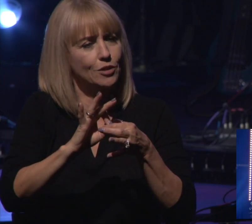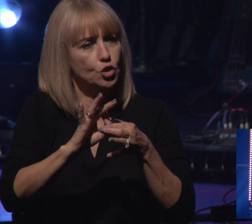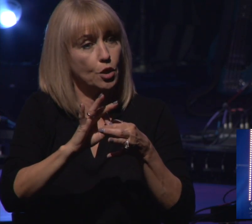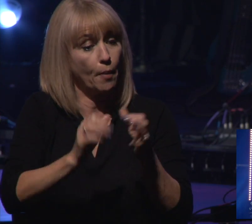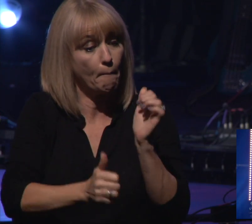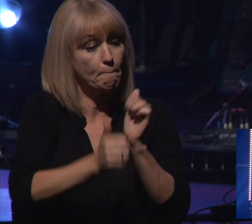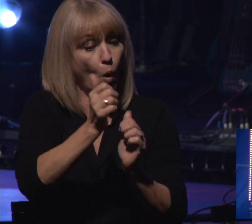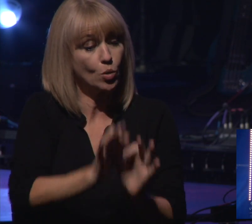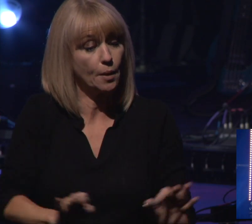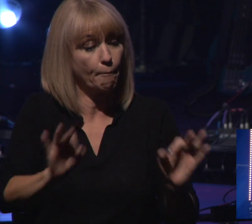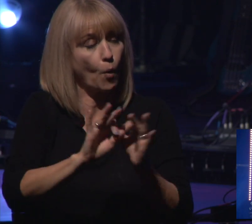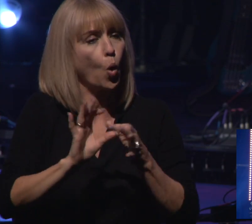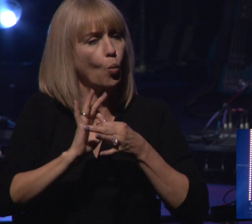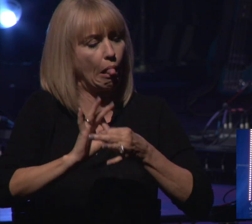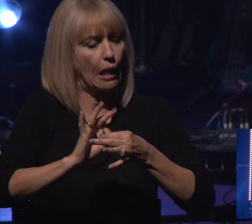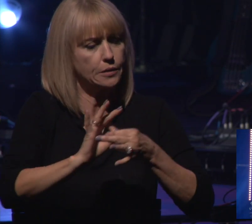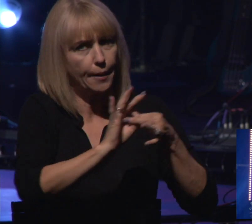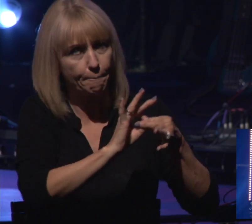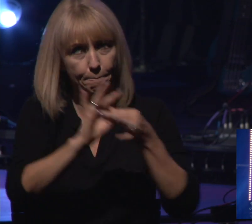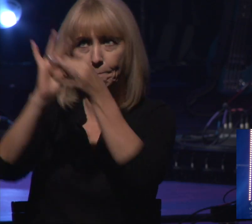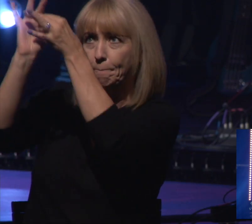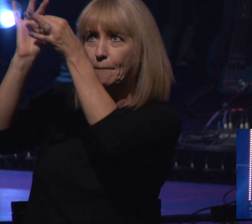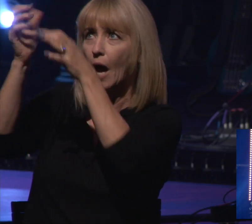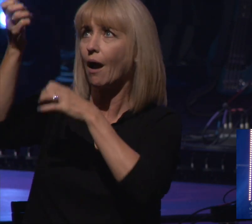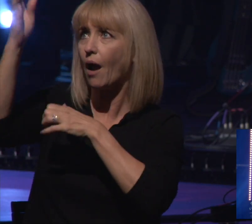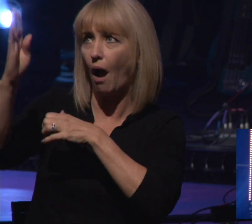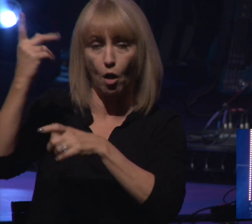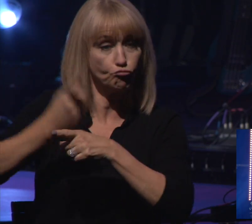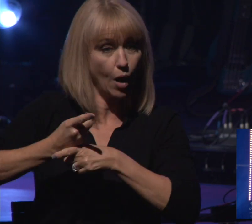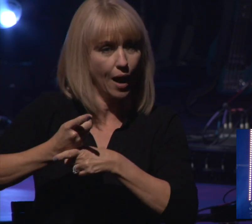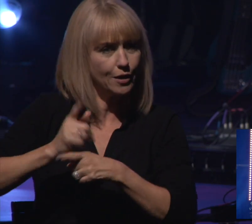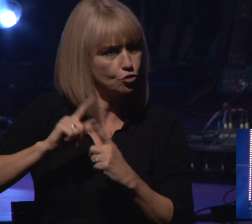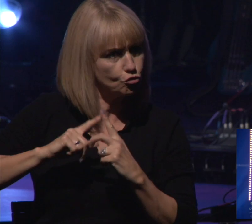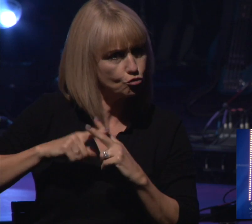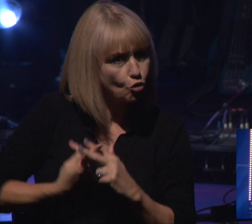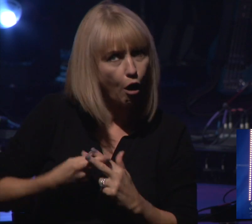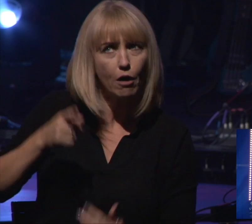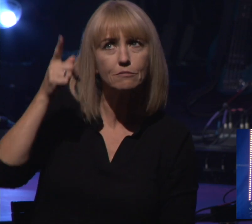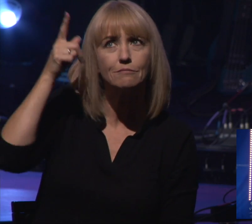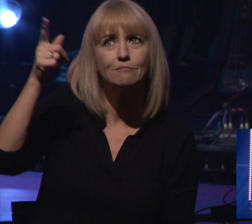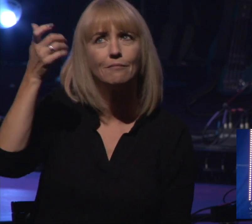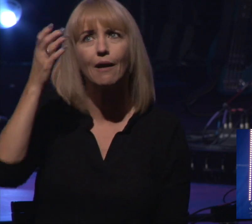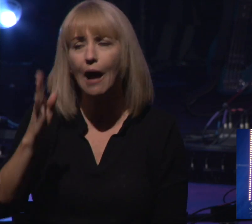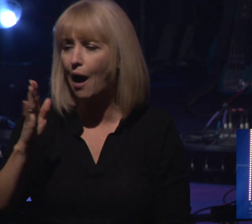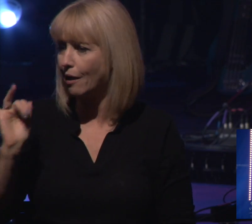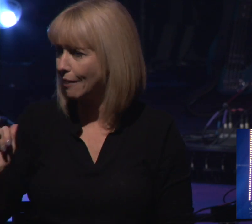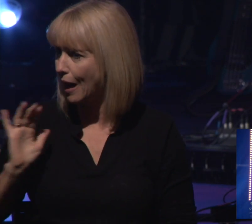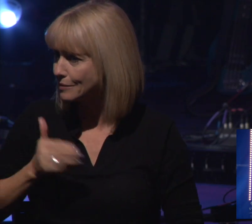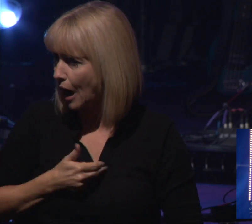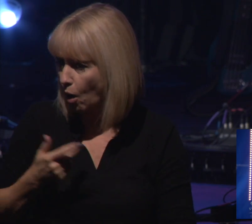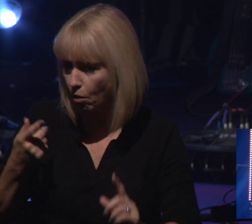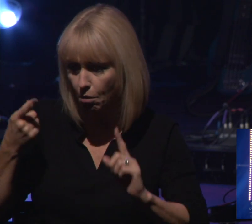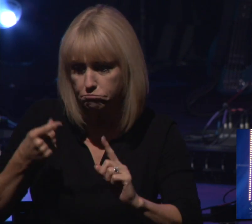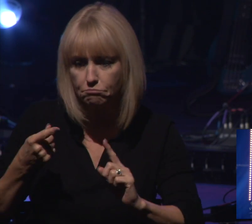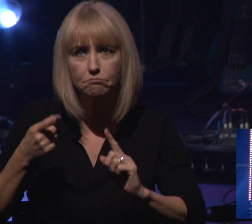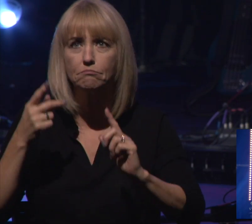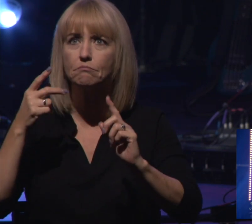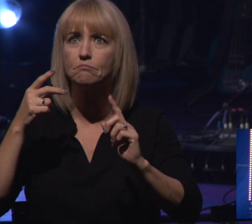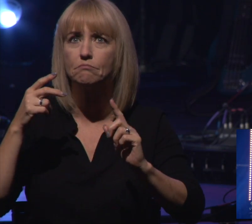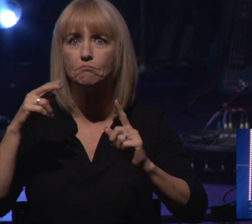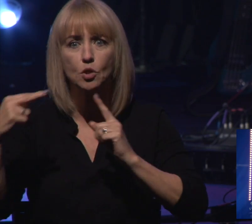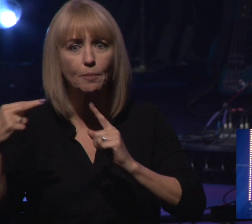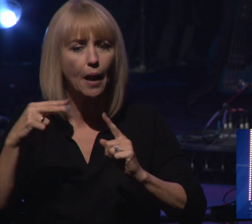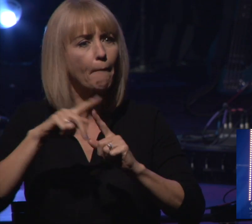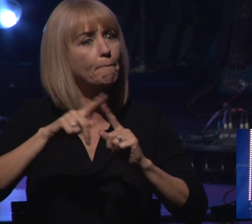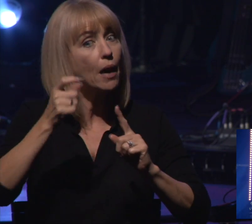most important relationship is our relationship with God. We got to start with Him, and that puts all perspective in life and direction we're going to go, but we